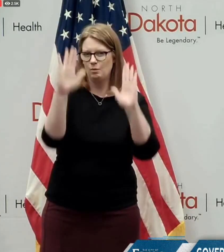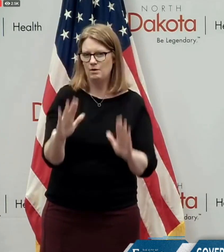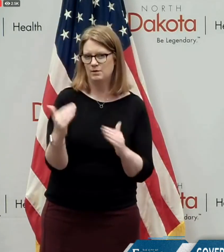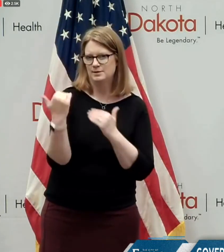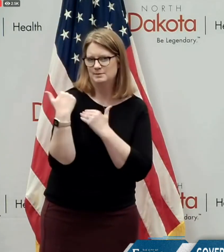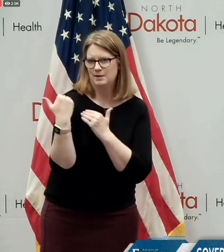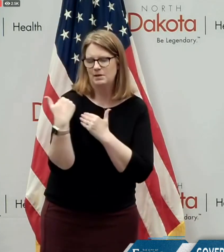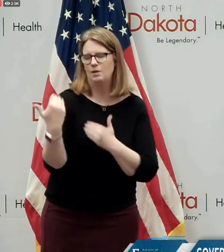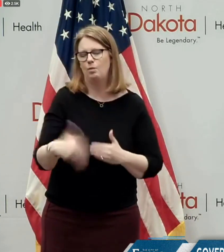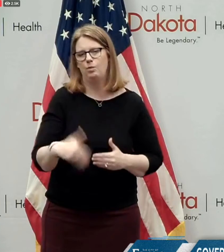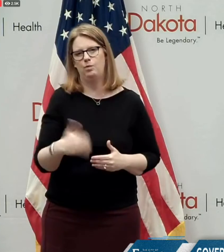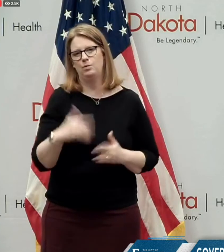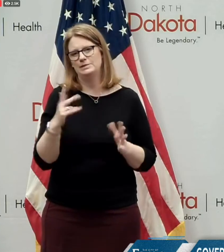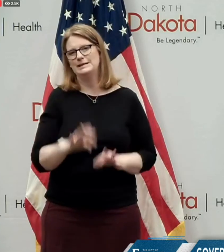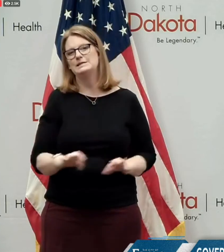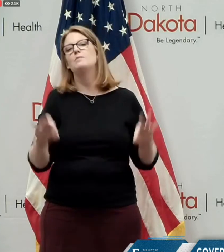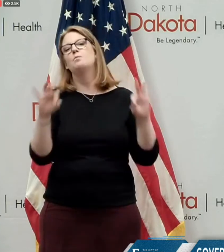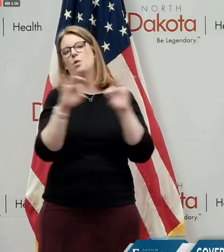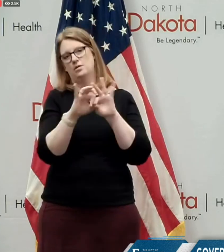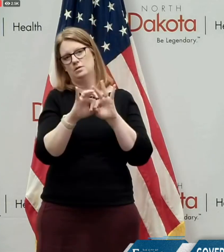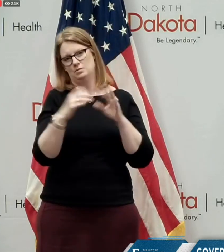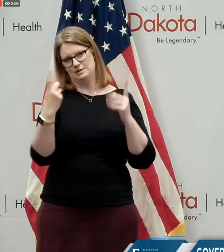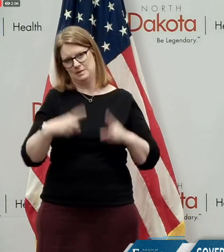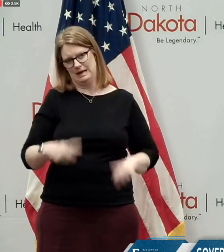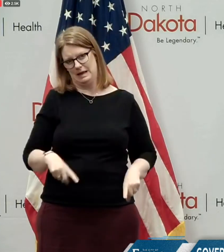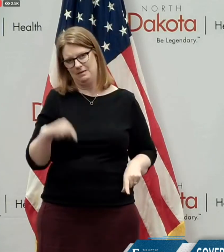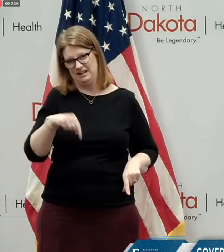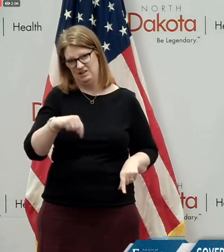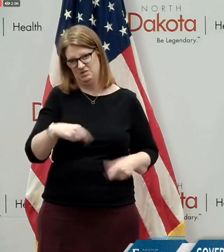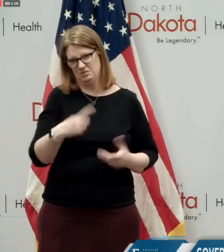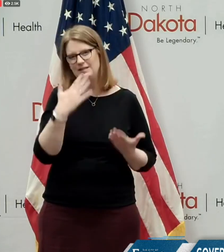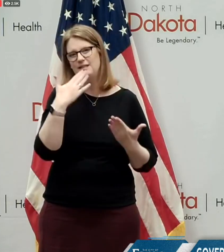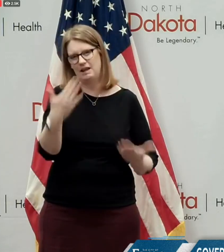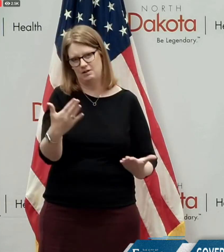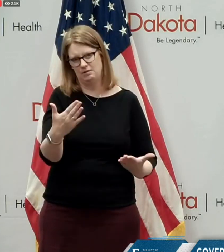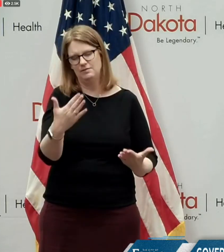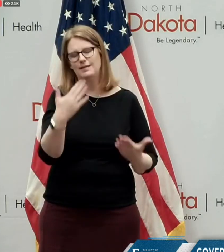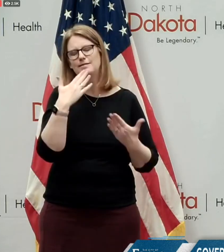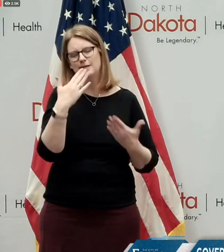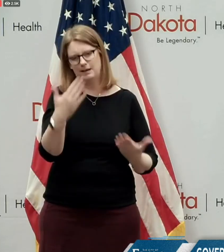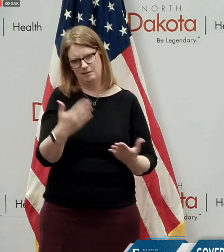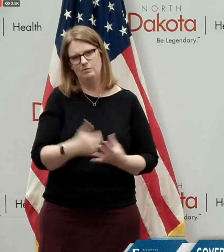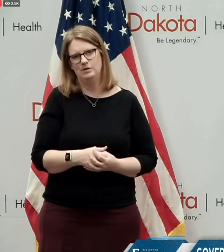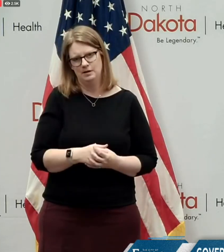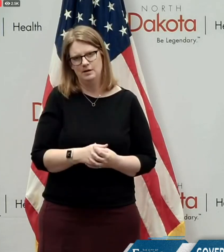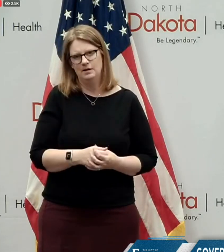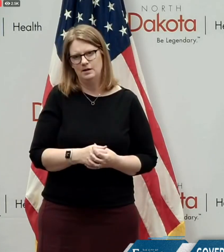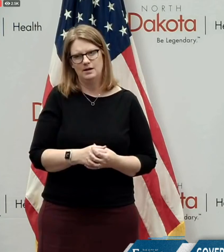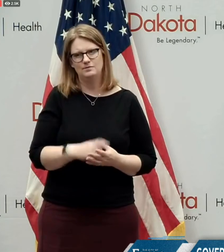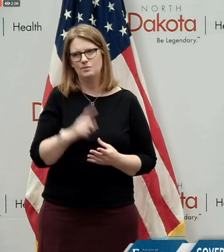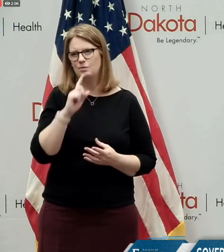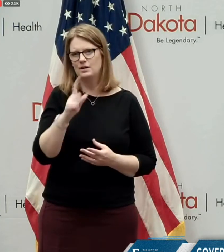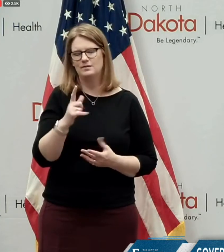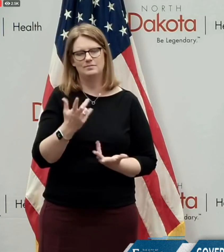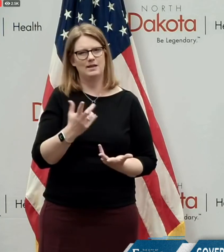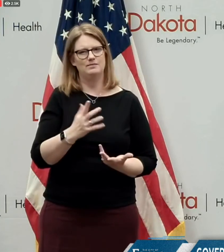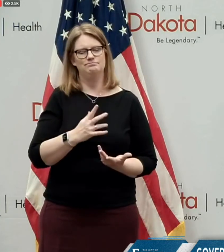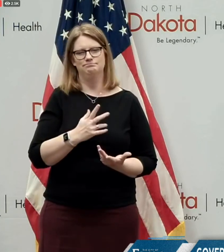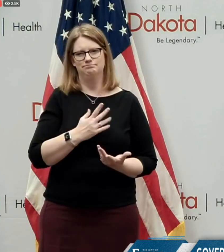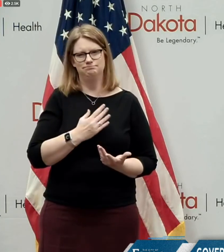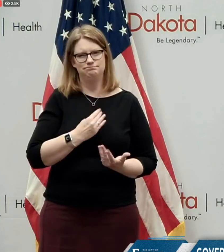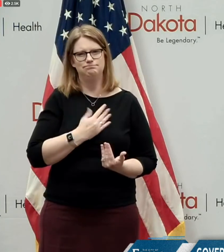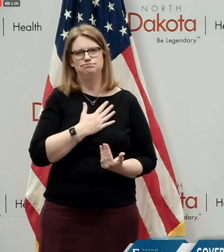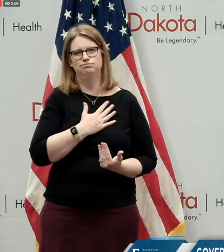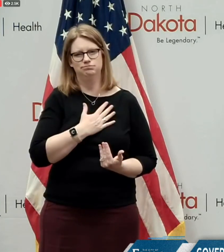a key factor in what we've been doing here, so thank you, and great to see so many North Dakotans out and